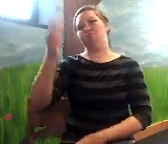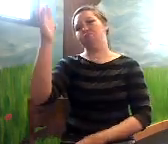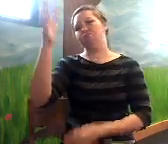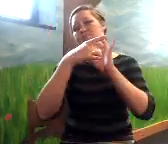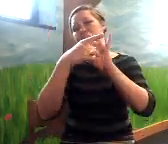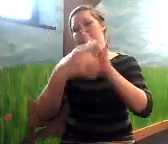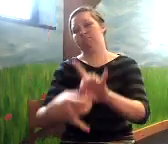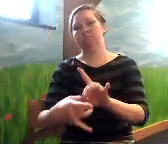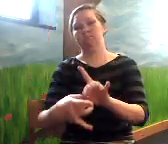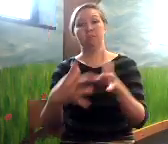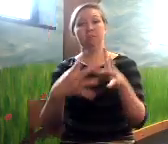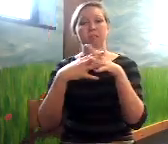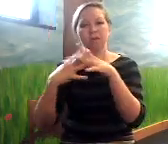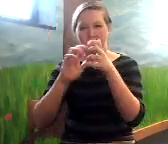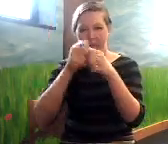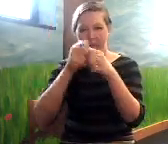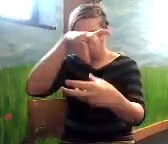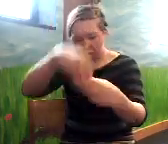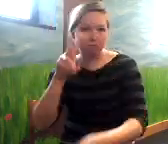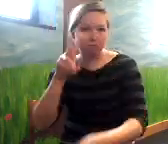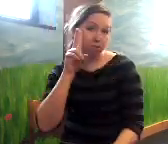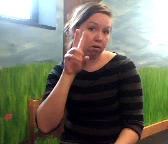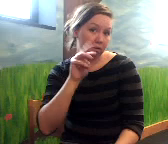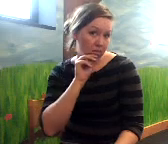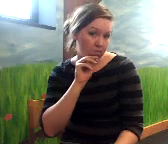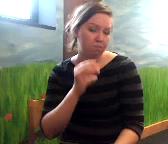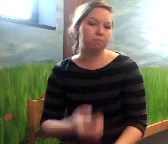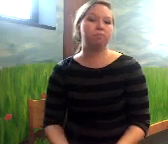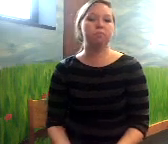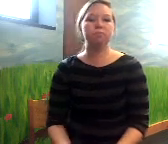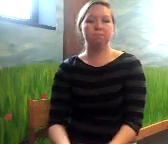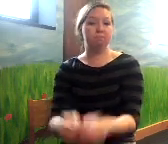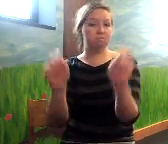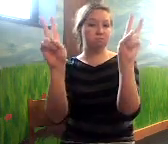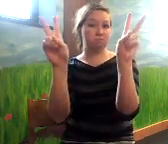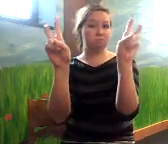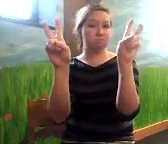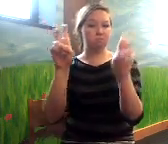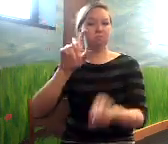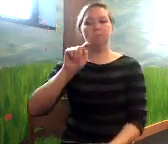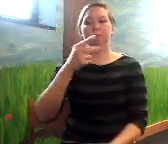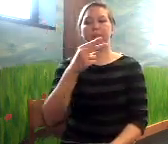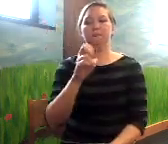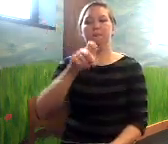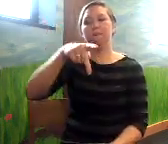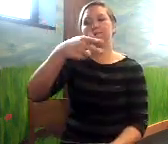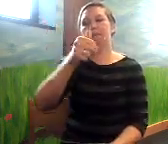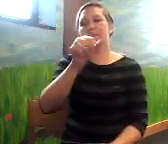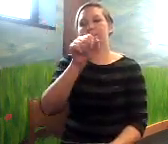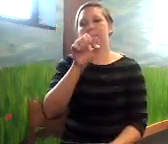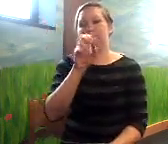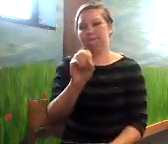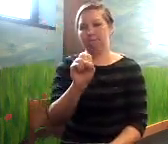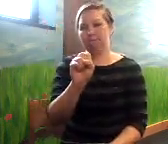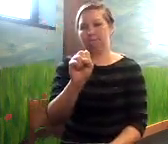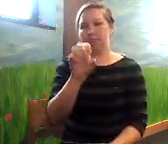on American involvement in Vietnam. This is titled The Phases of the Vietnamese Conflict.